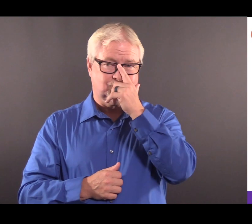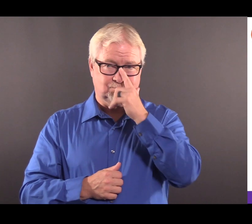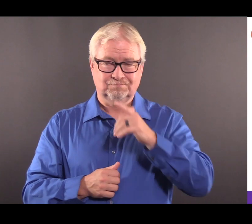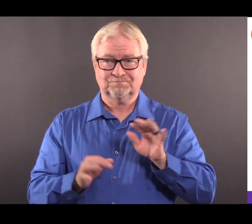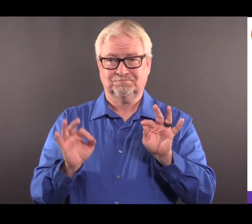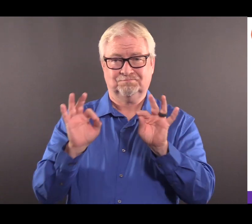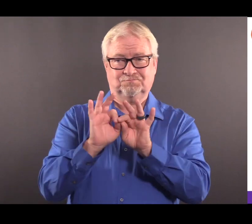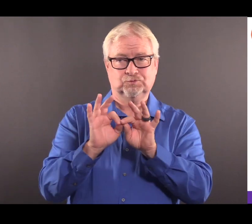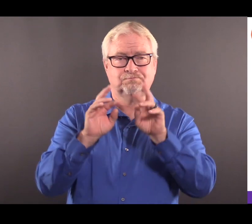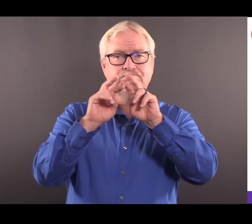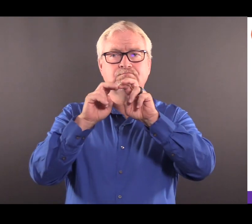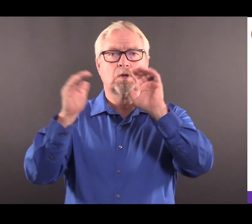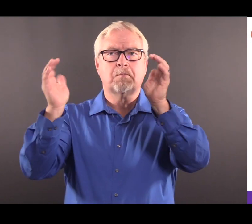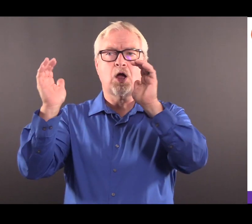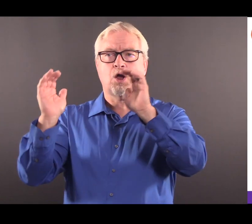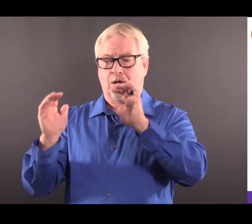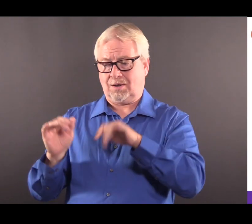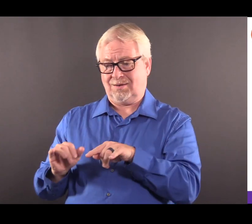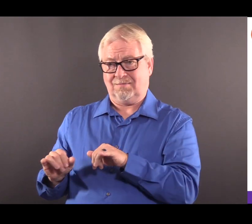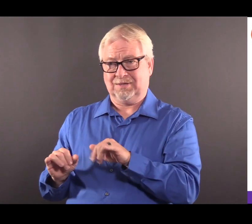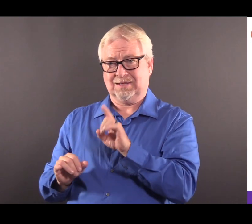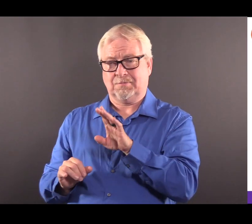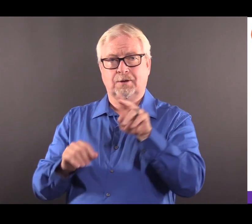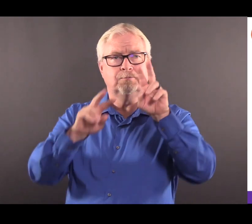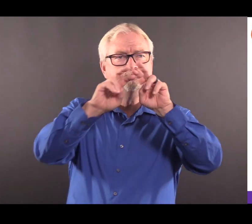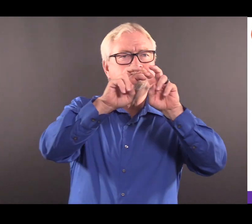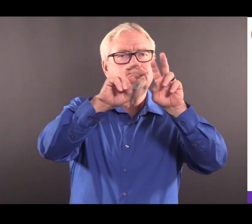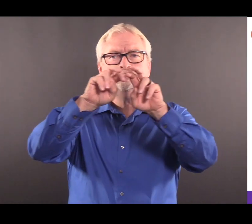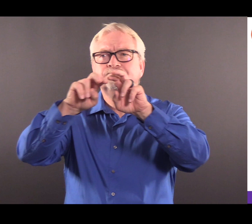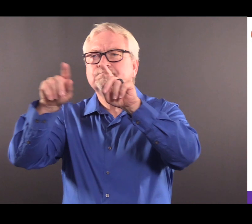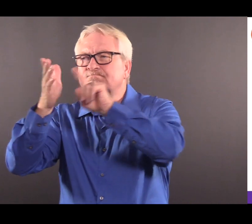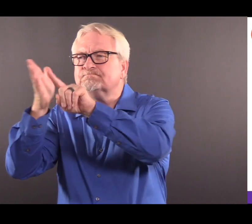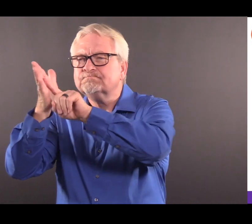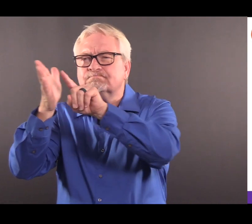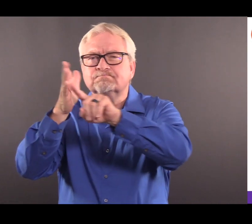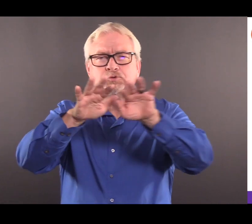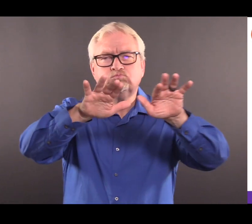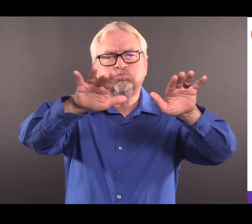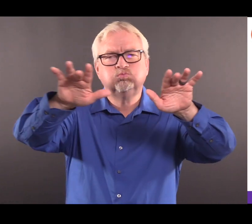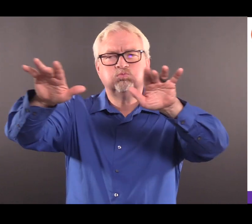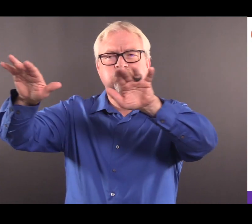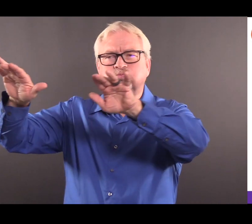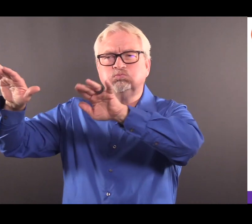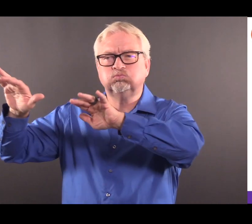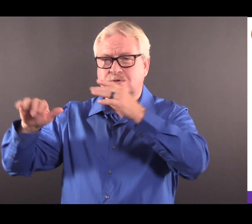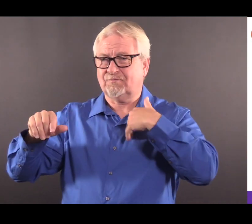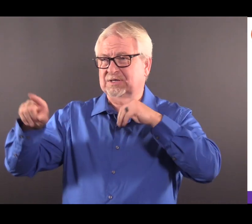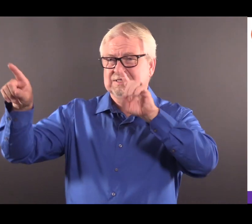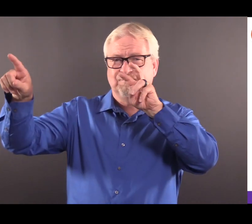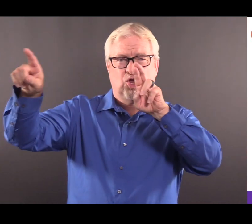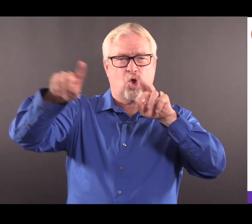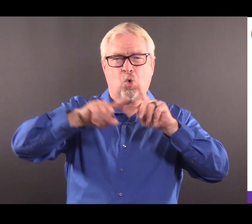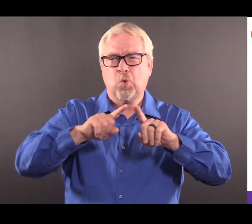It's also important to thoroughly vet comparable databases to avoid post-purchase issues.